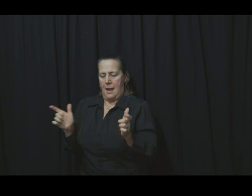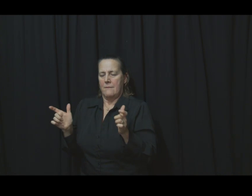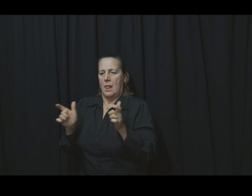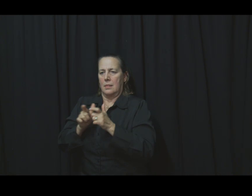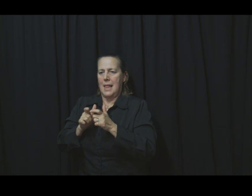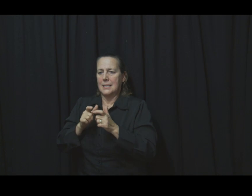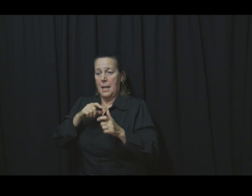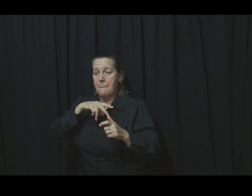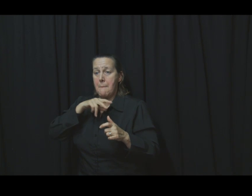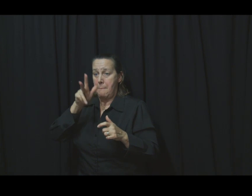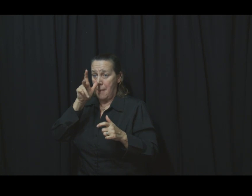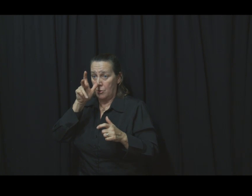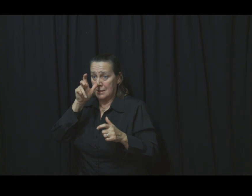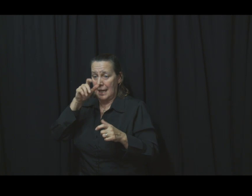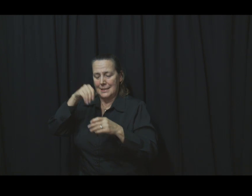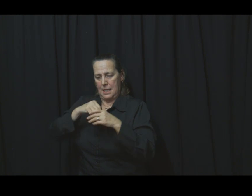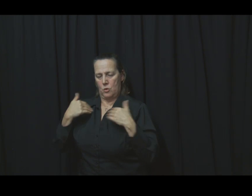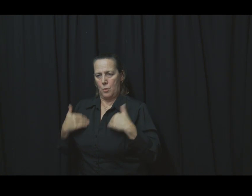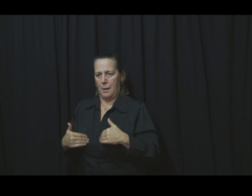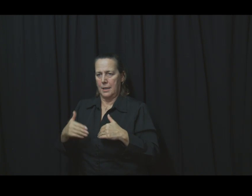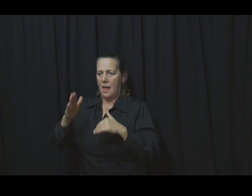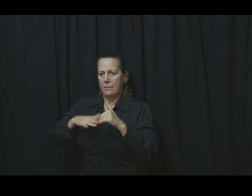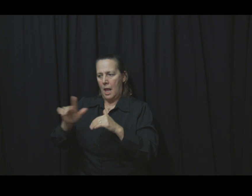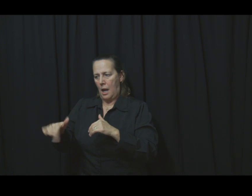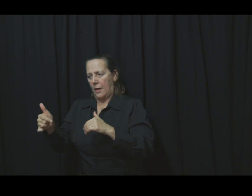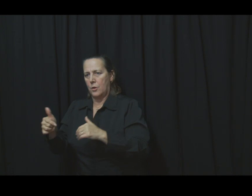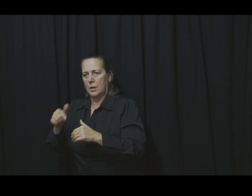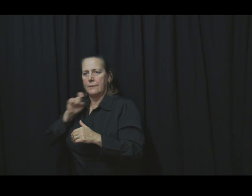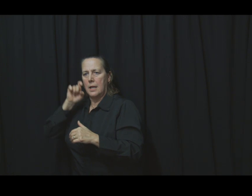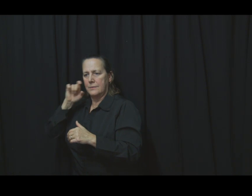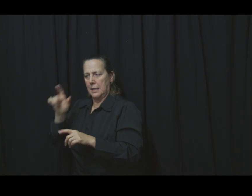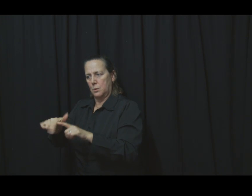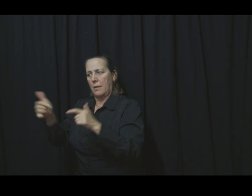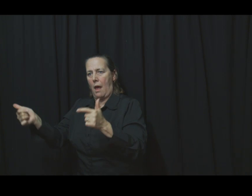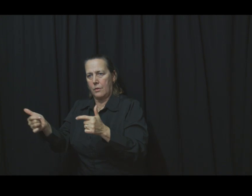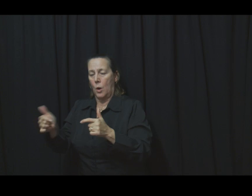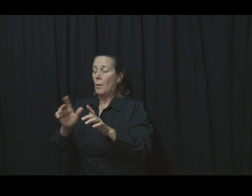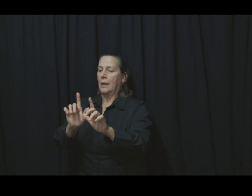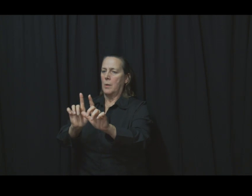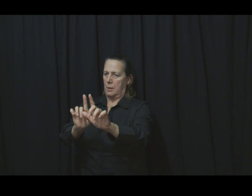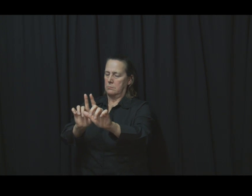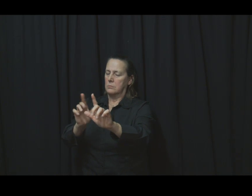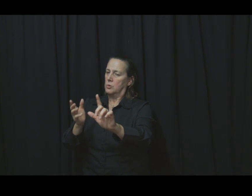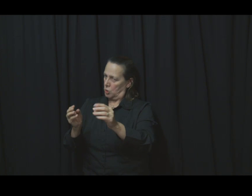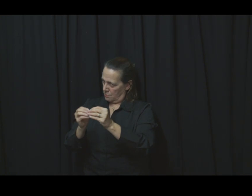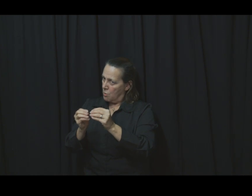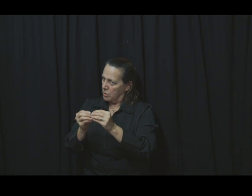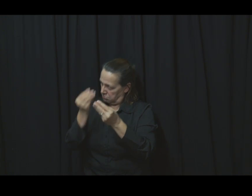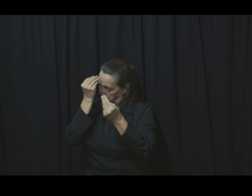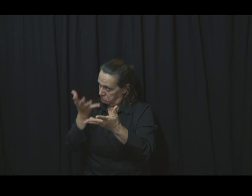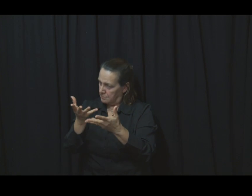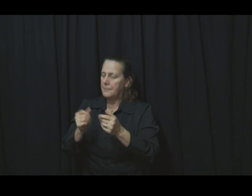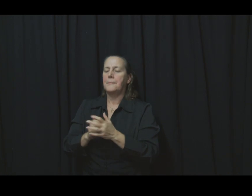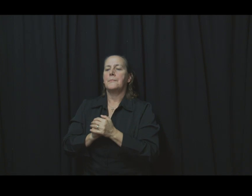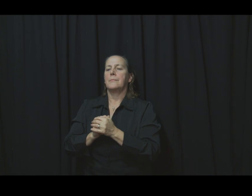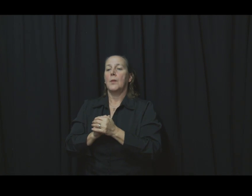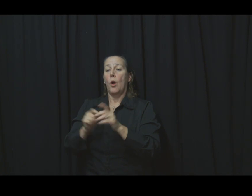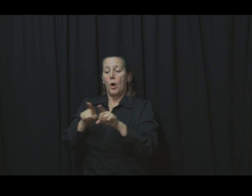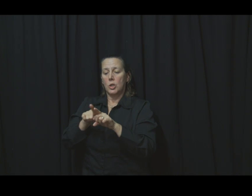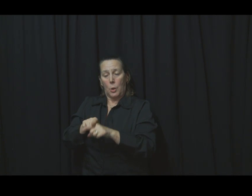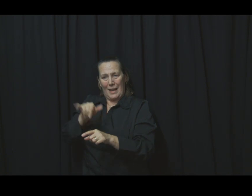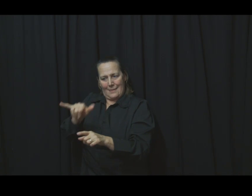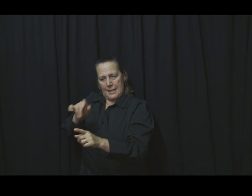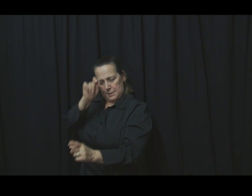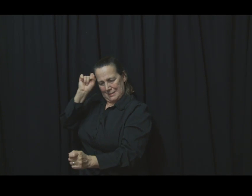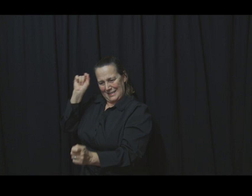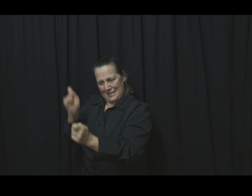ones that reproduced on their own. This black spot disease. Wait, there's more. In these populations, with flooding